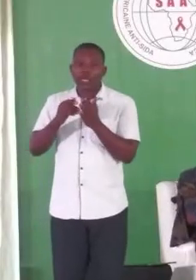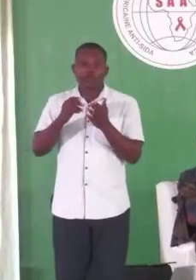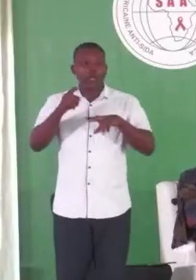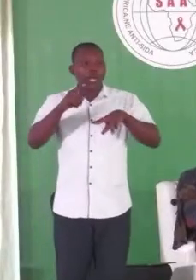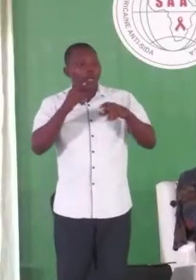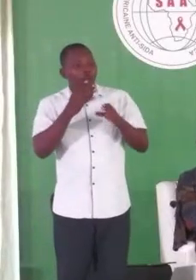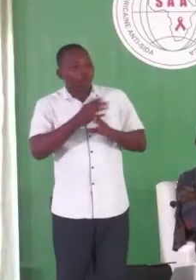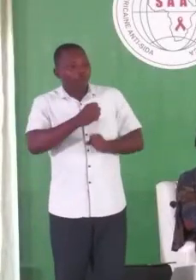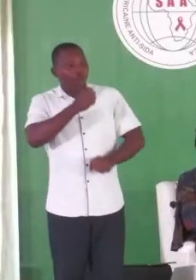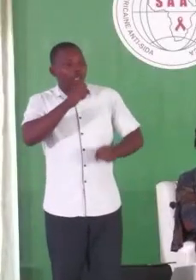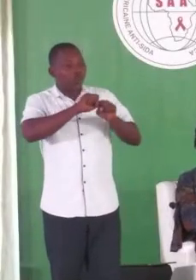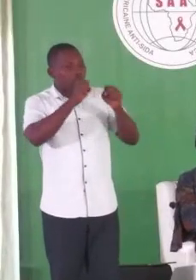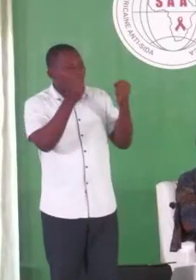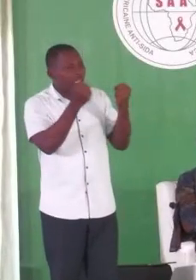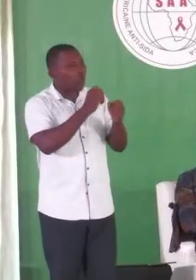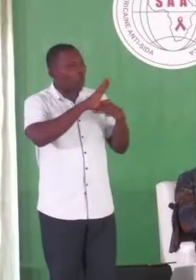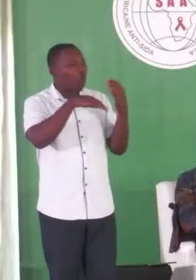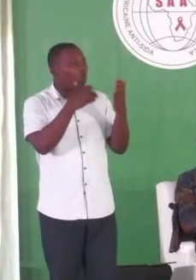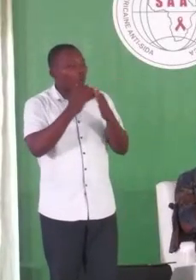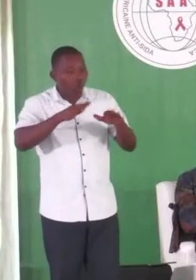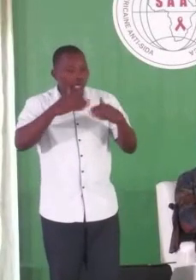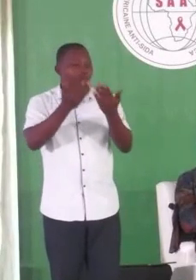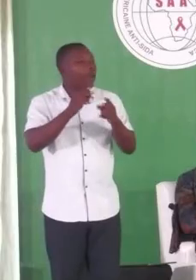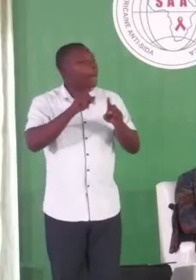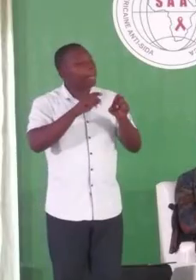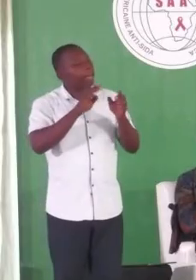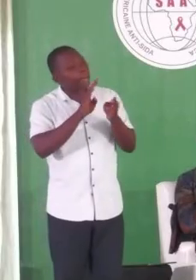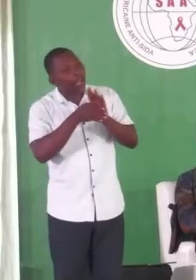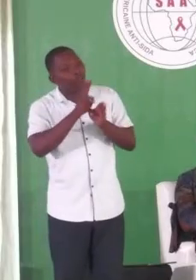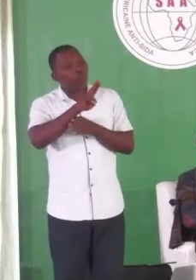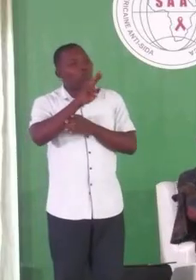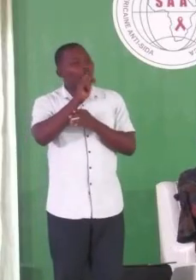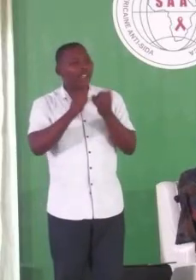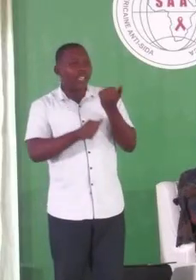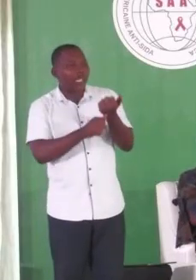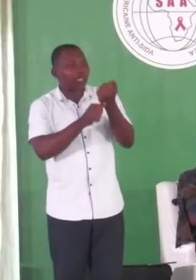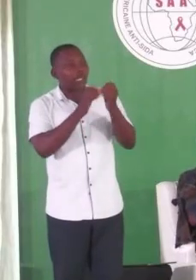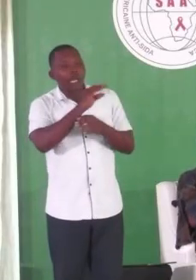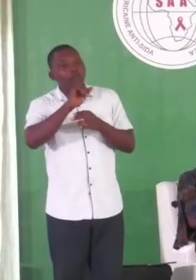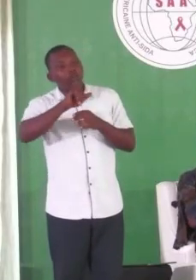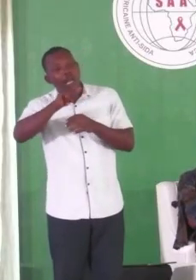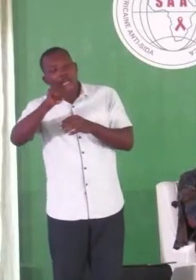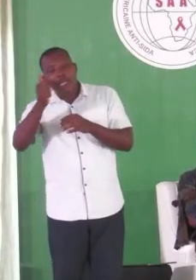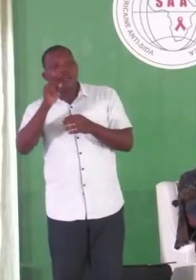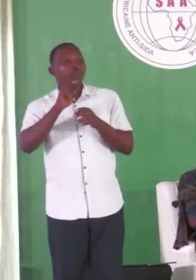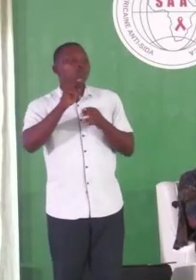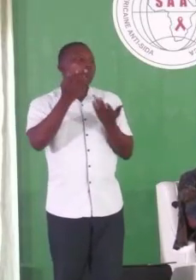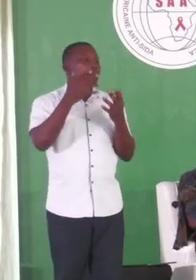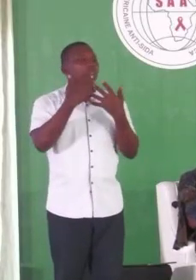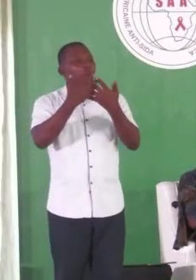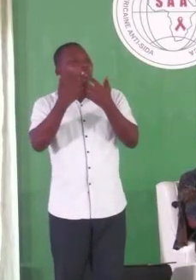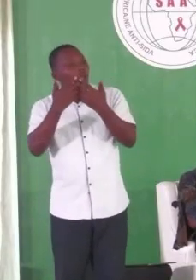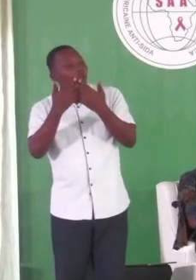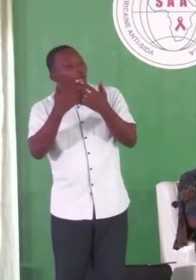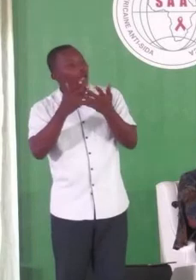Society, by FHI 360, by UNAIDS, and by other US government partners